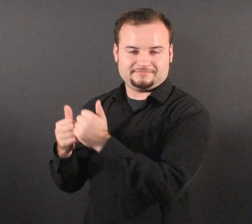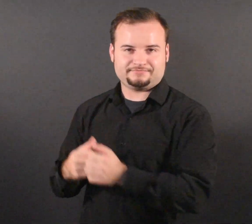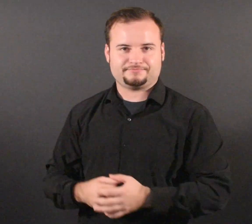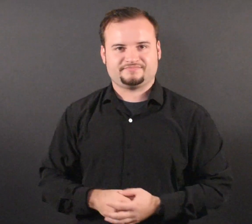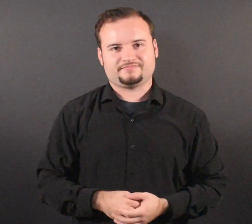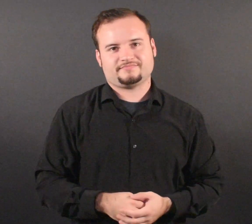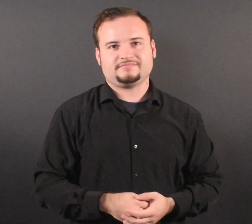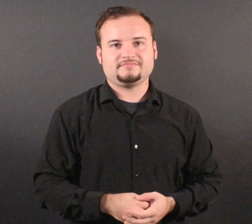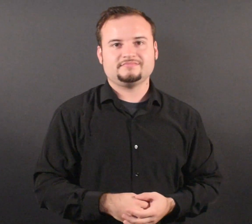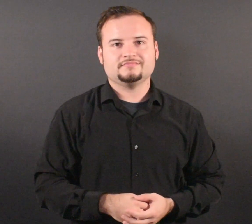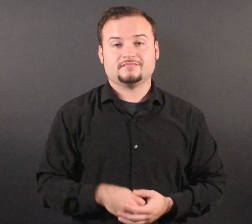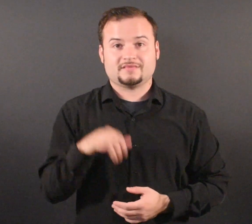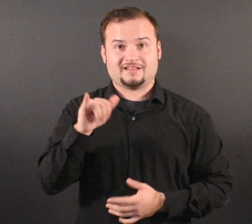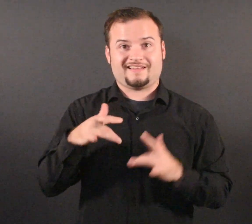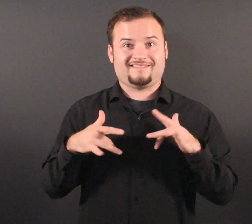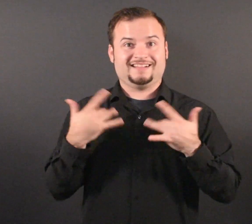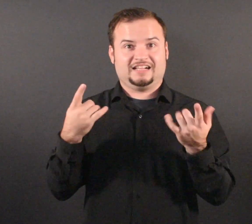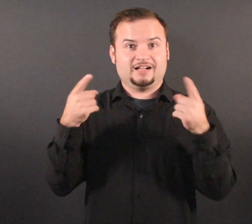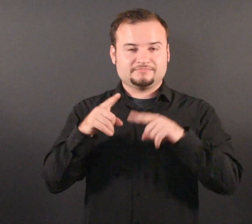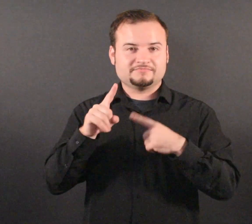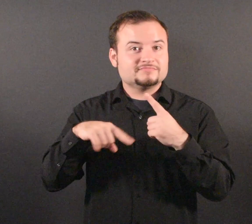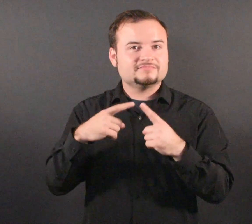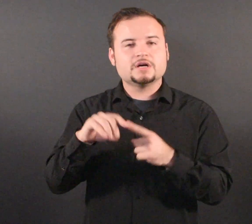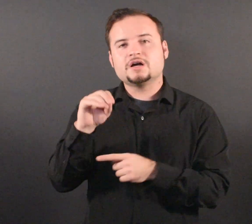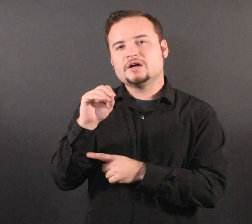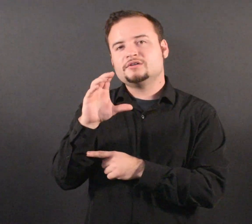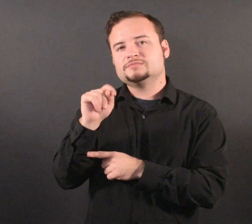This event will take place on October 12th.